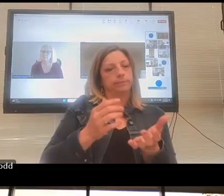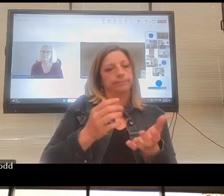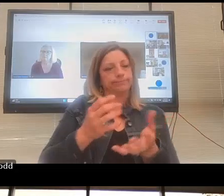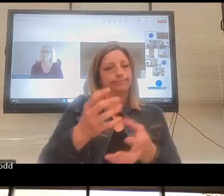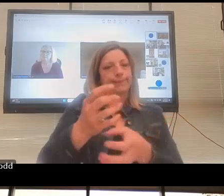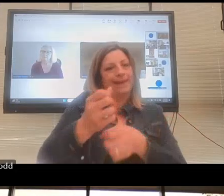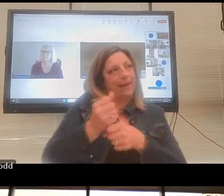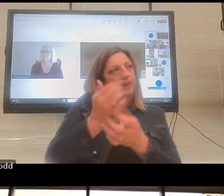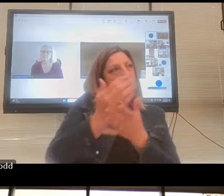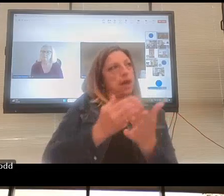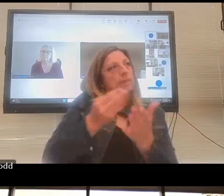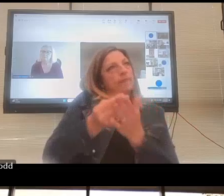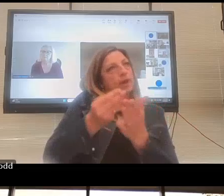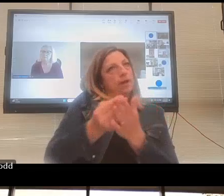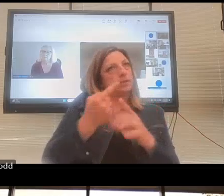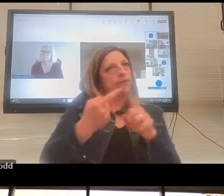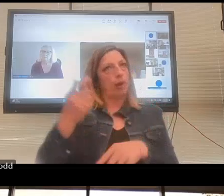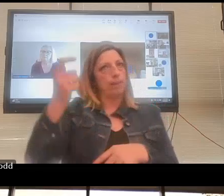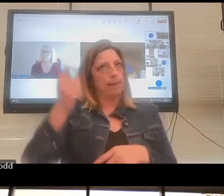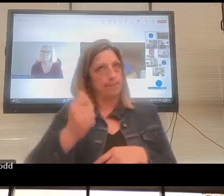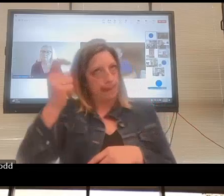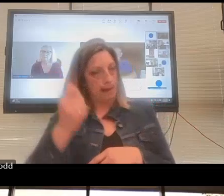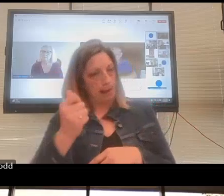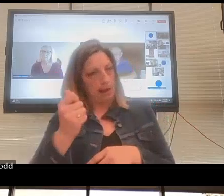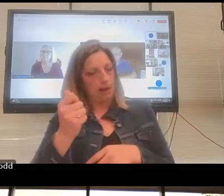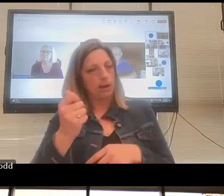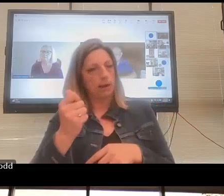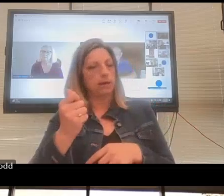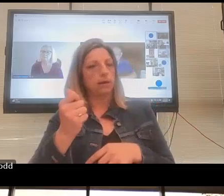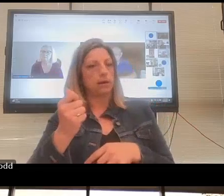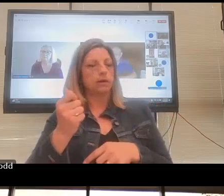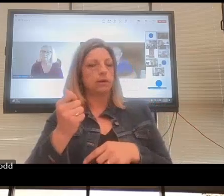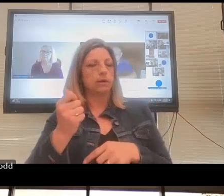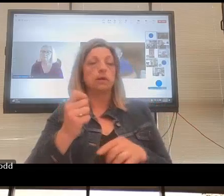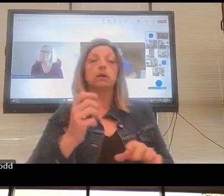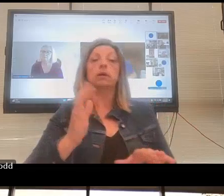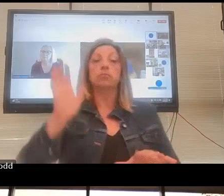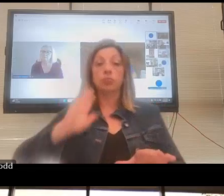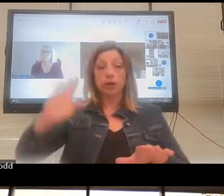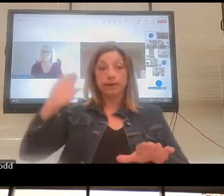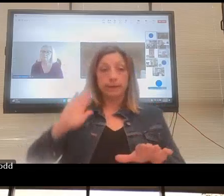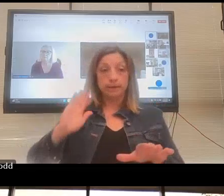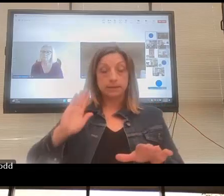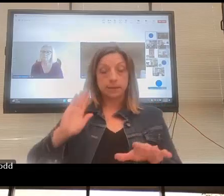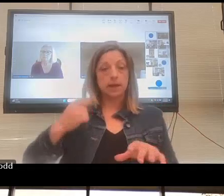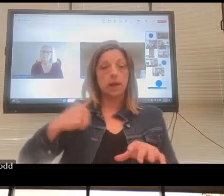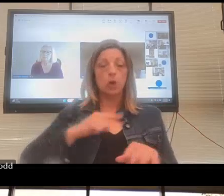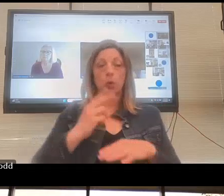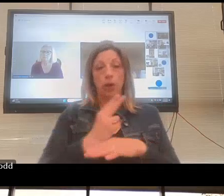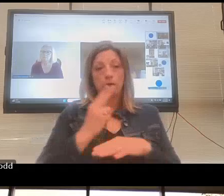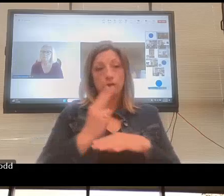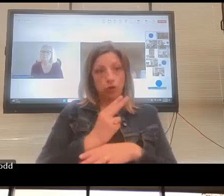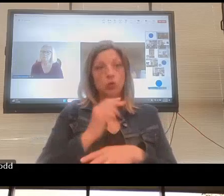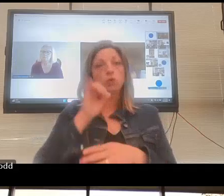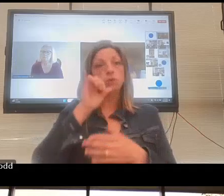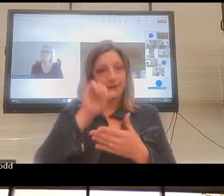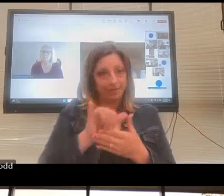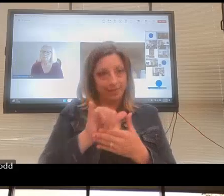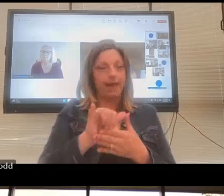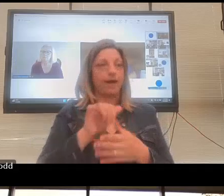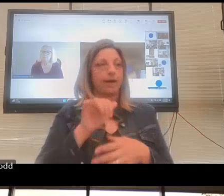pathology, we are getting some funds from Medicaid that pay or cover